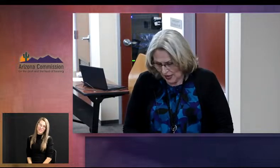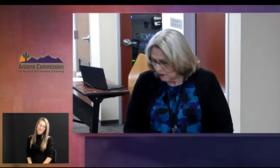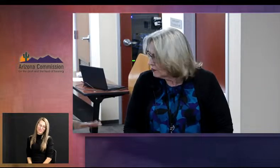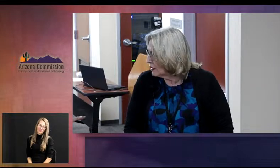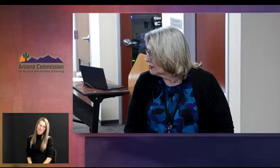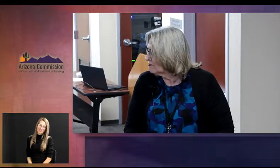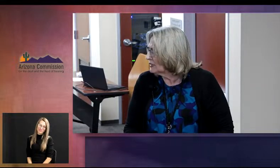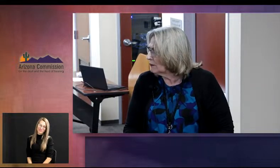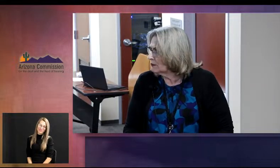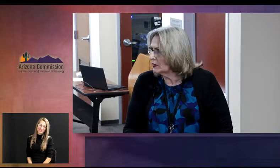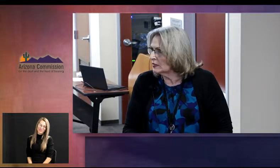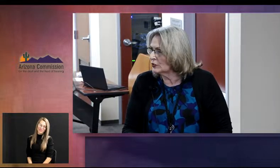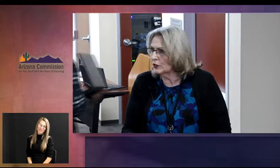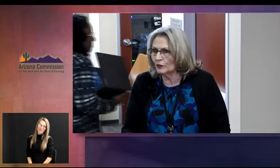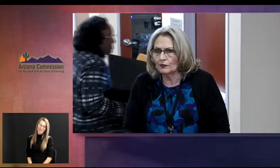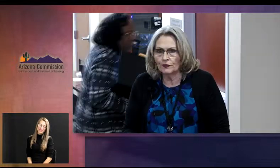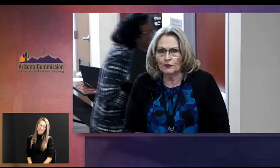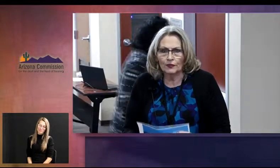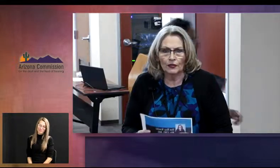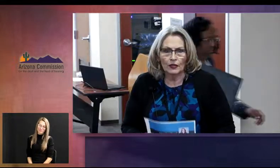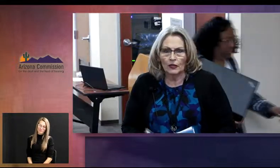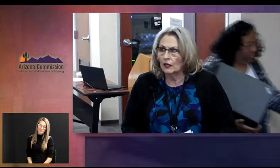No, I have. Are you using one? Yeah, so